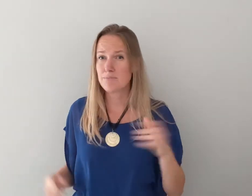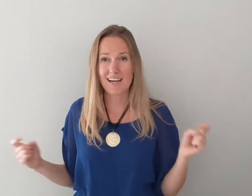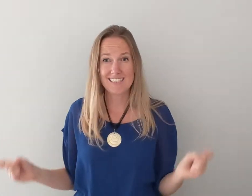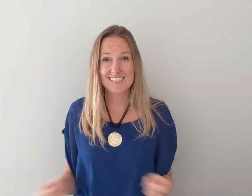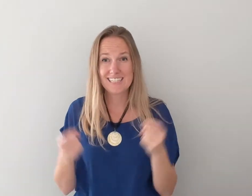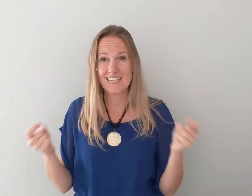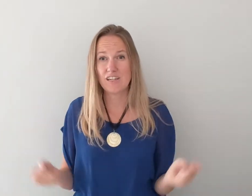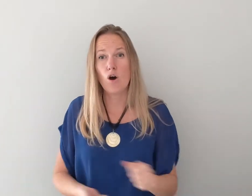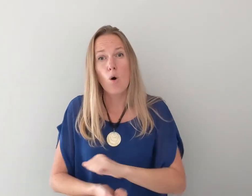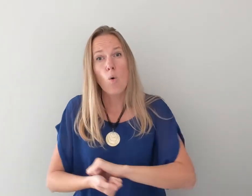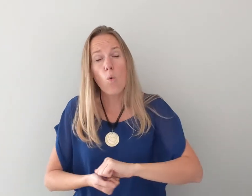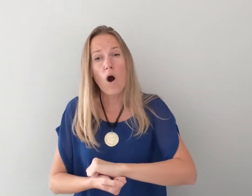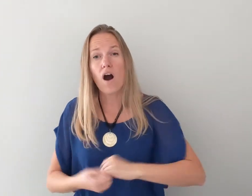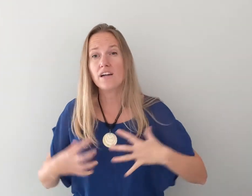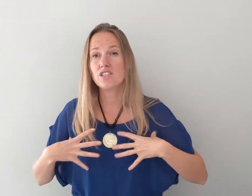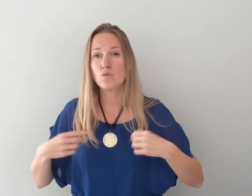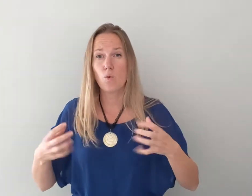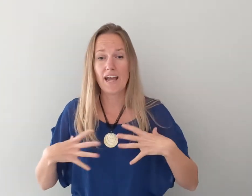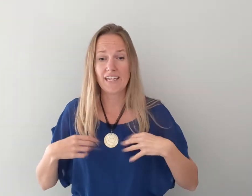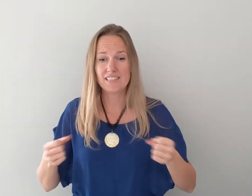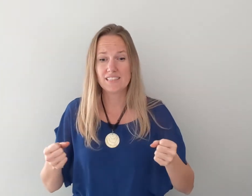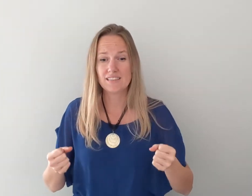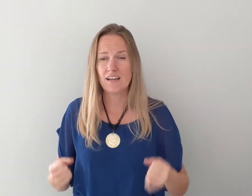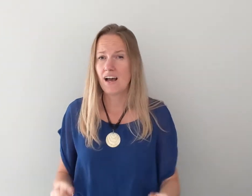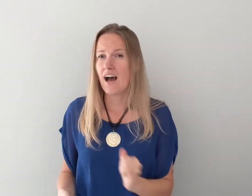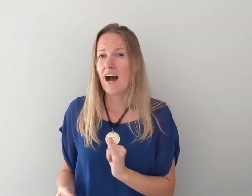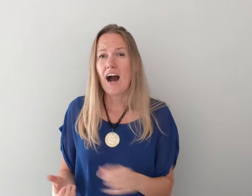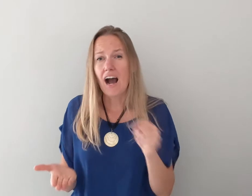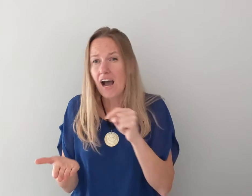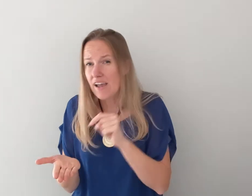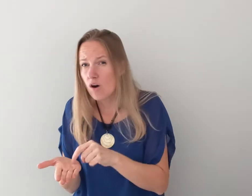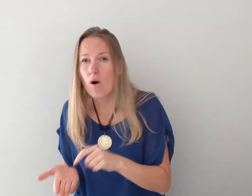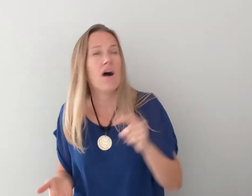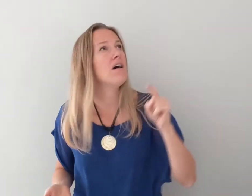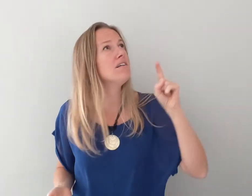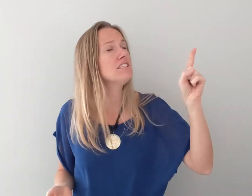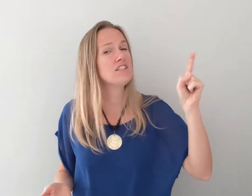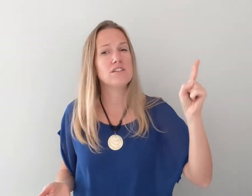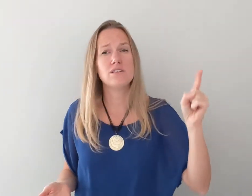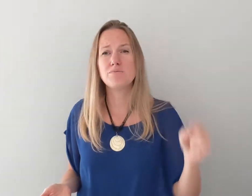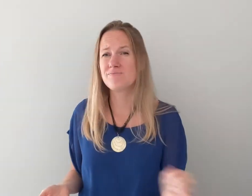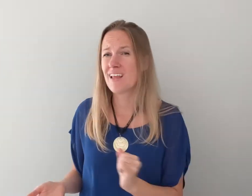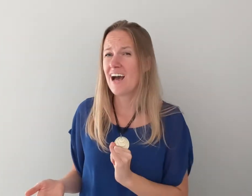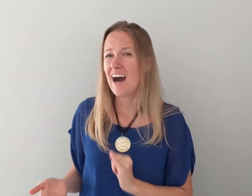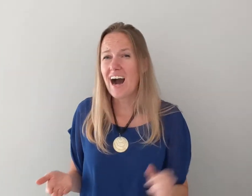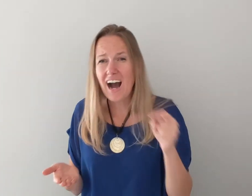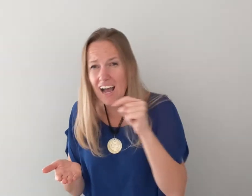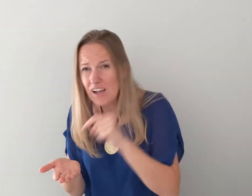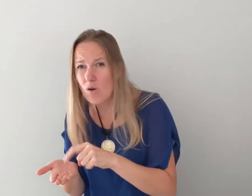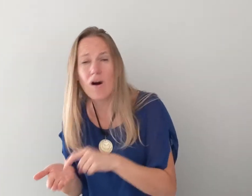my sin washed white, I owe all to you. I owe